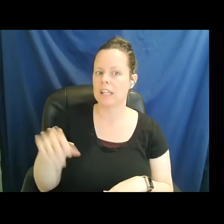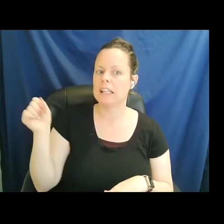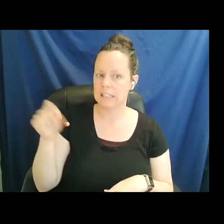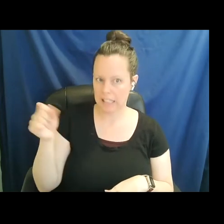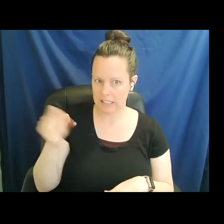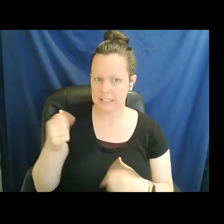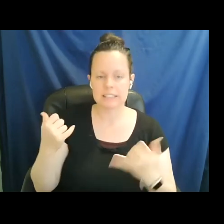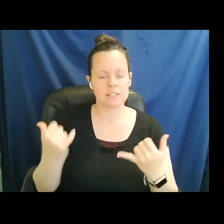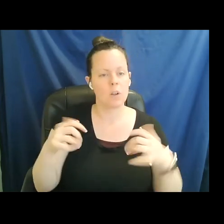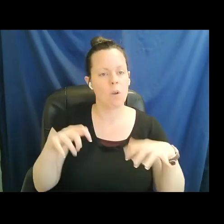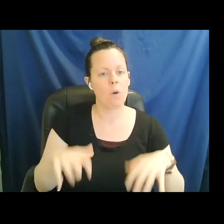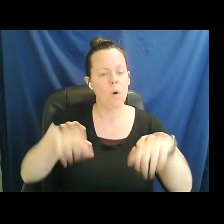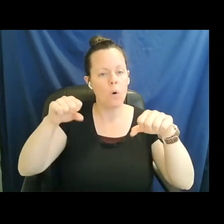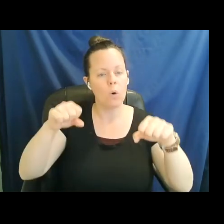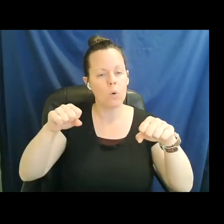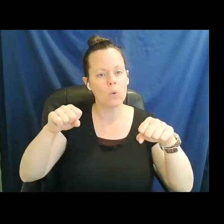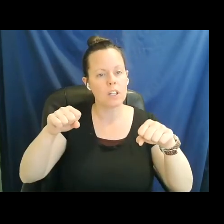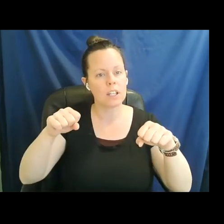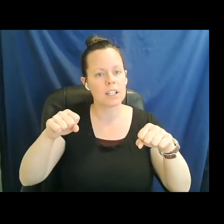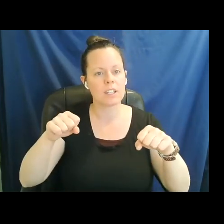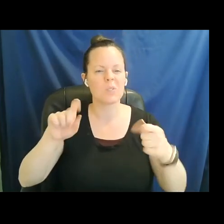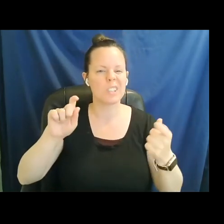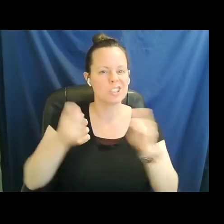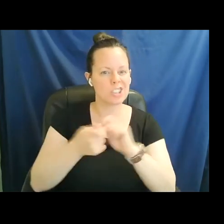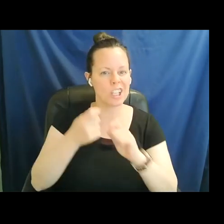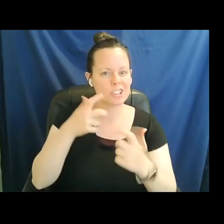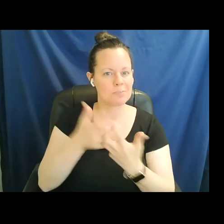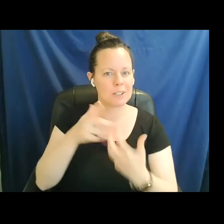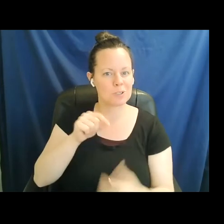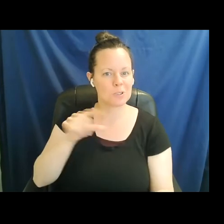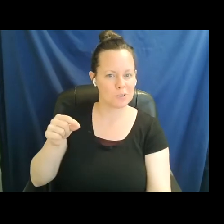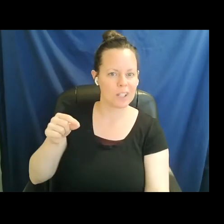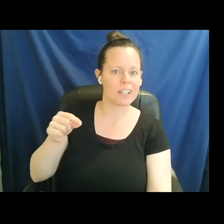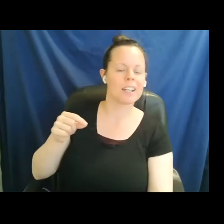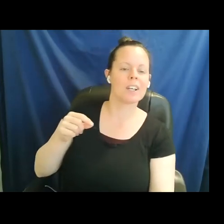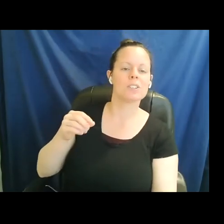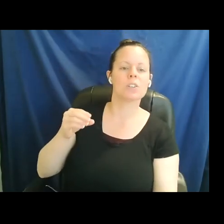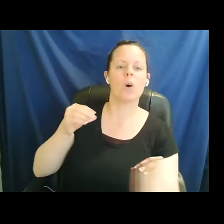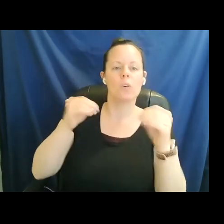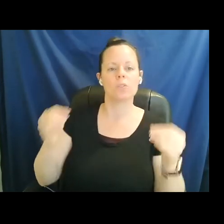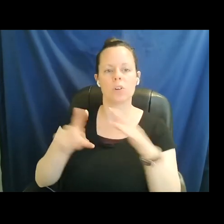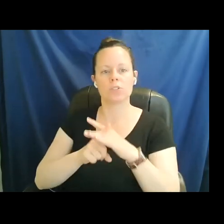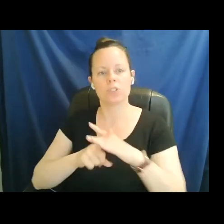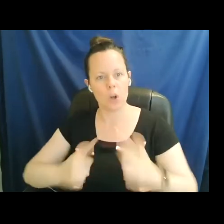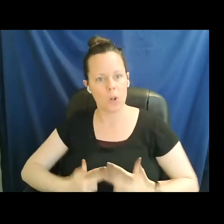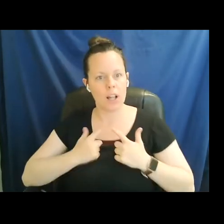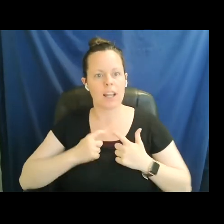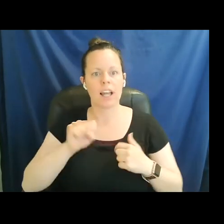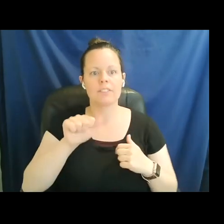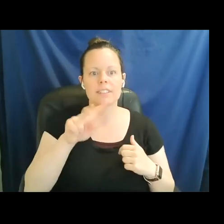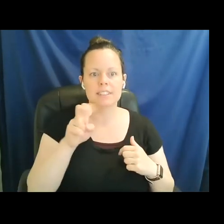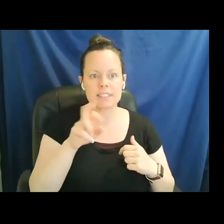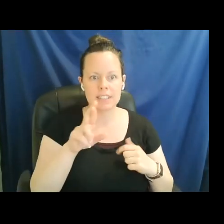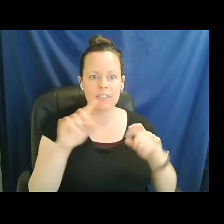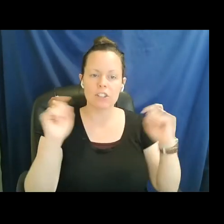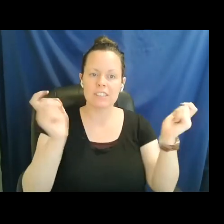holding our we revamped it for 2020. It's a no-show lifesaver celebration gala. Basically,